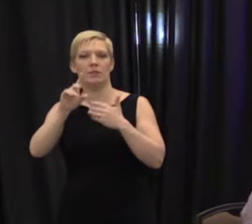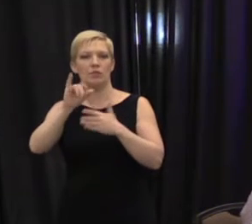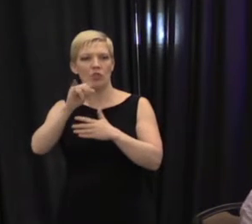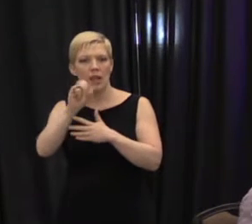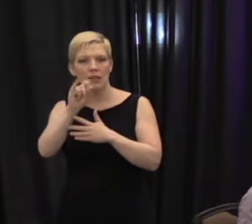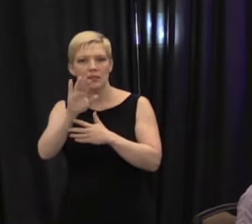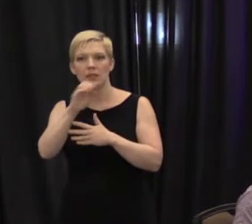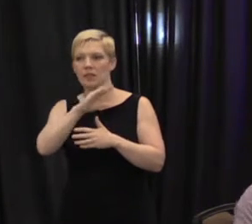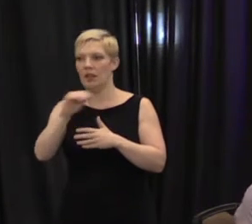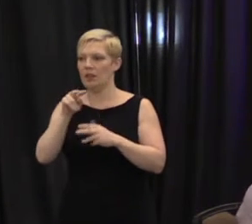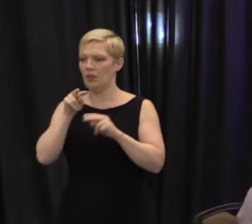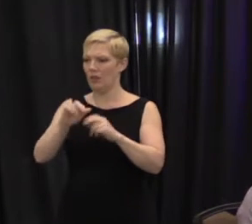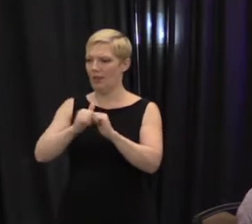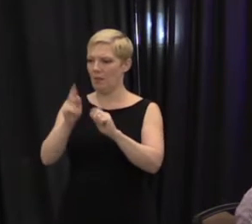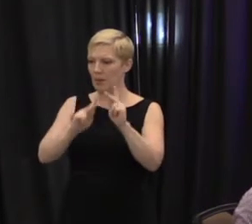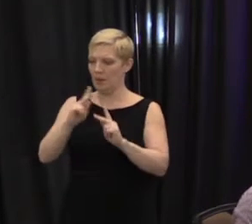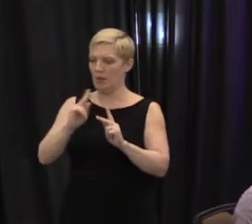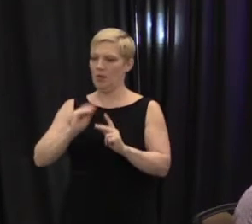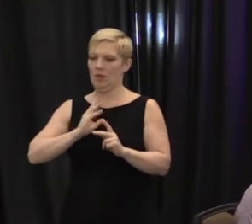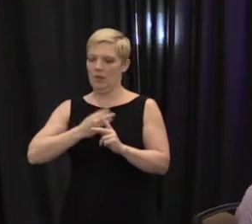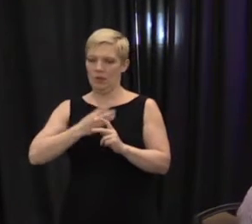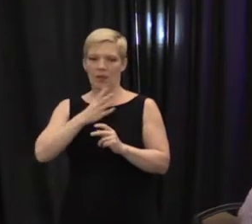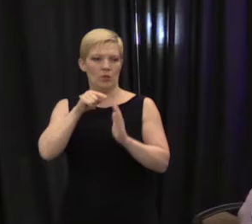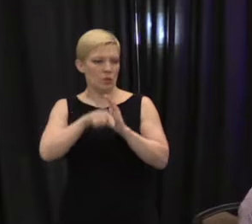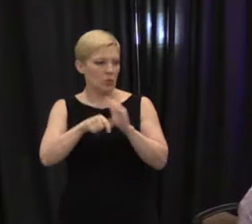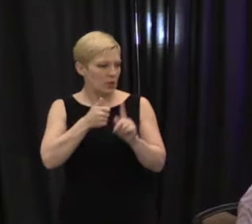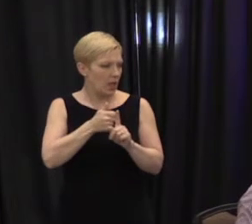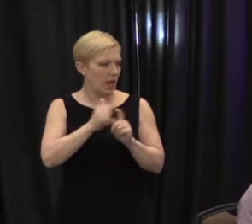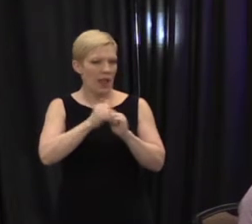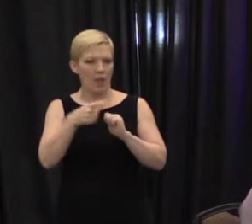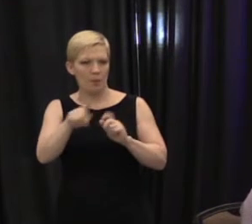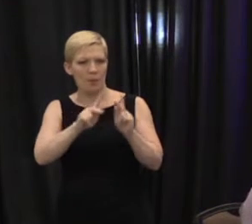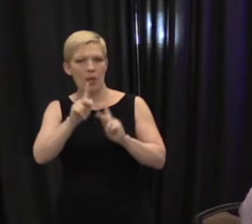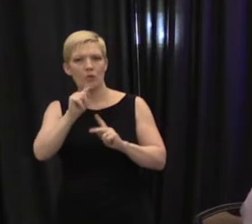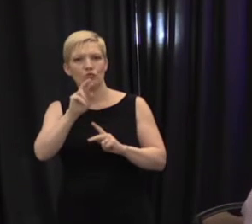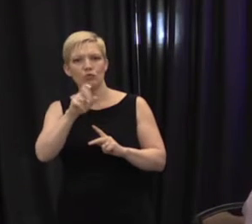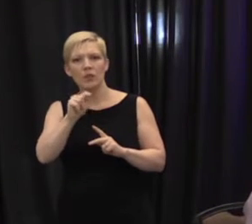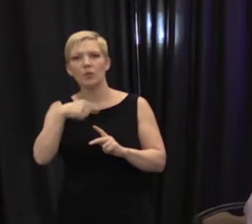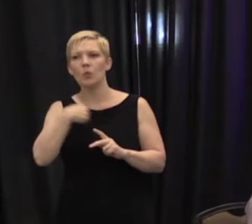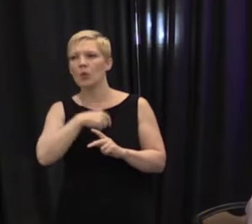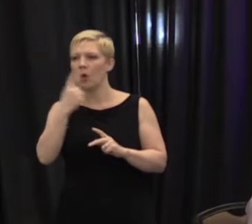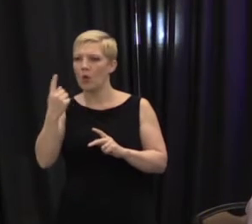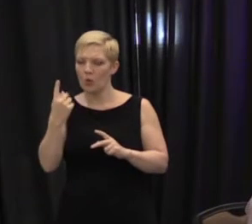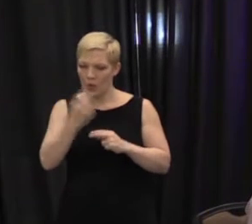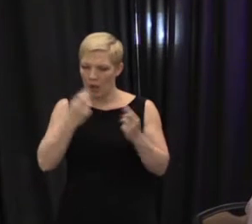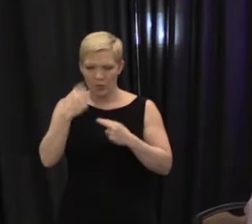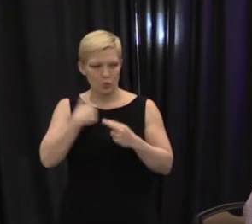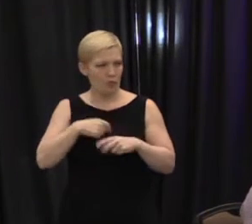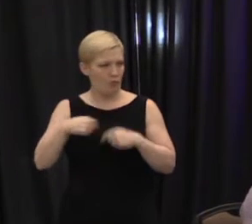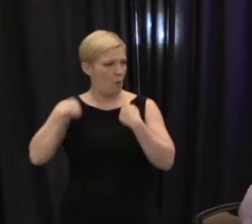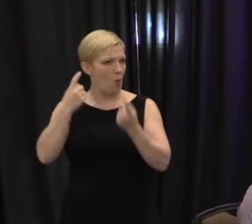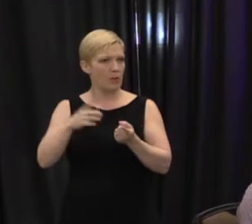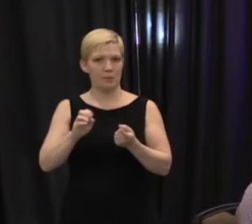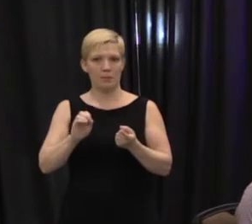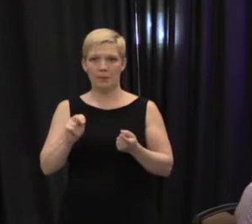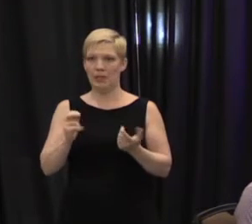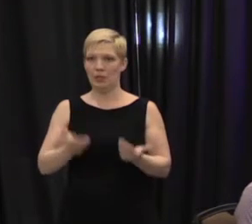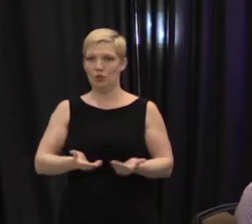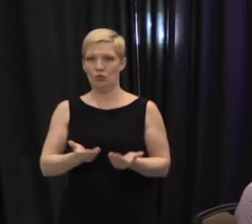are treated and folks who experience suicide ideations are treated, we realize we've always been here. Unfortunately, people are just